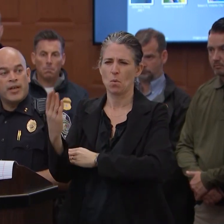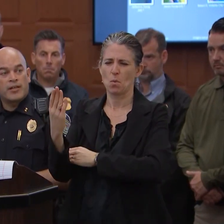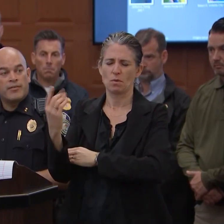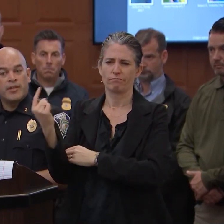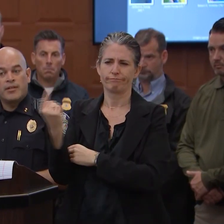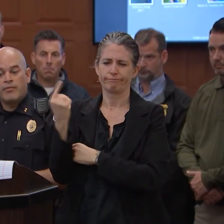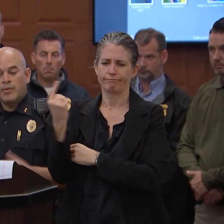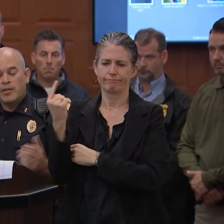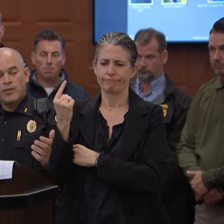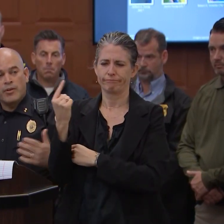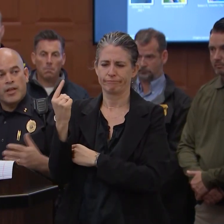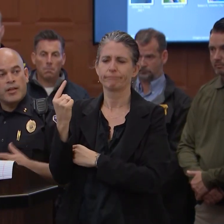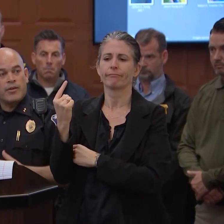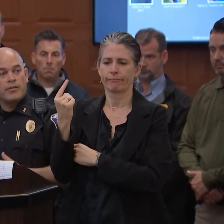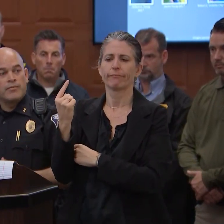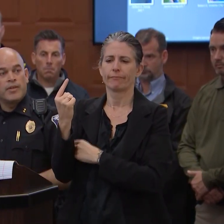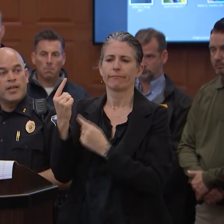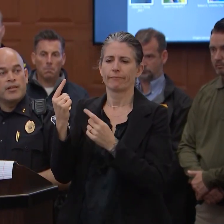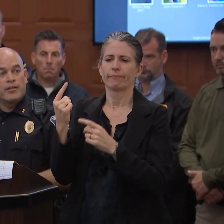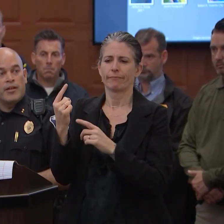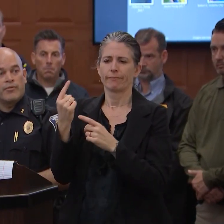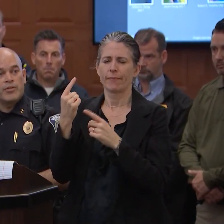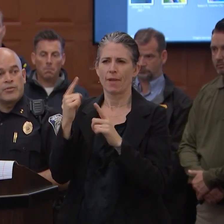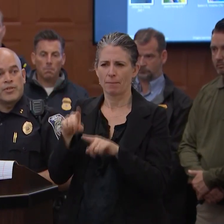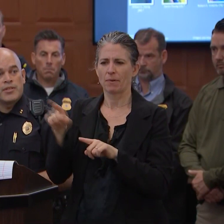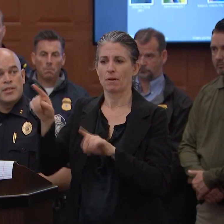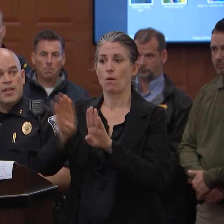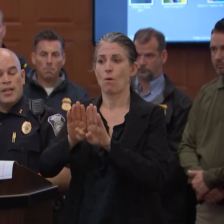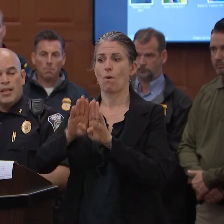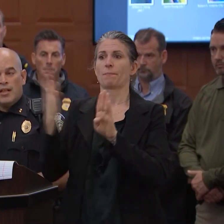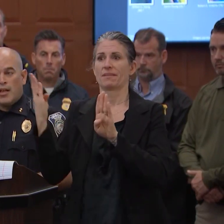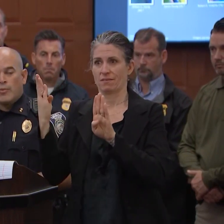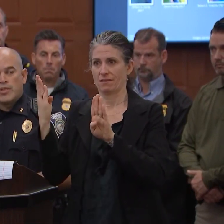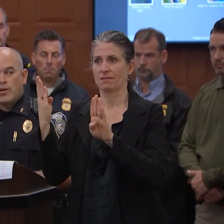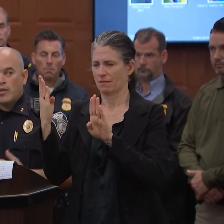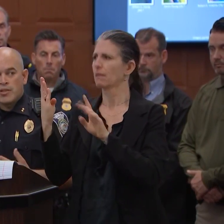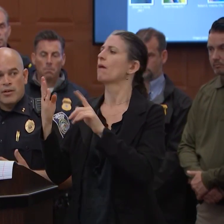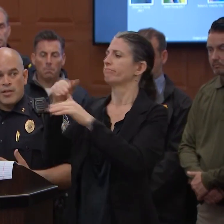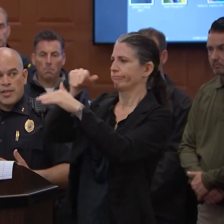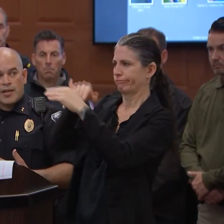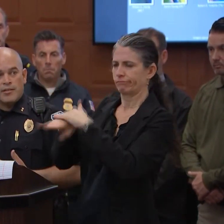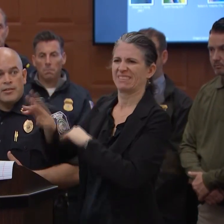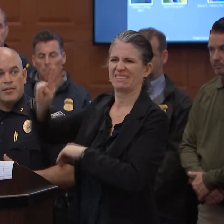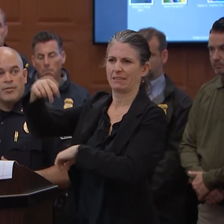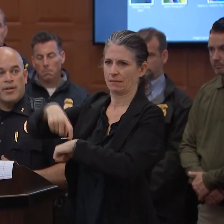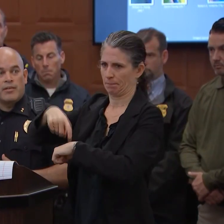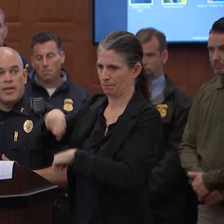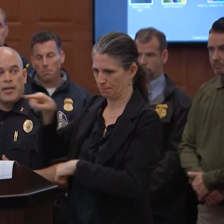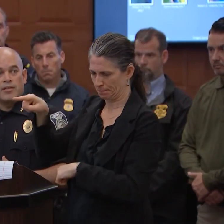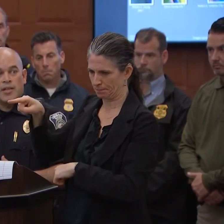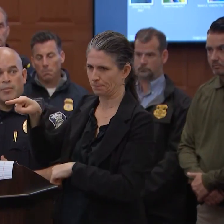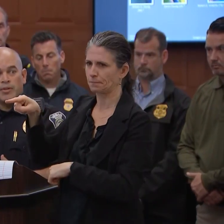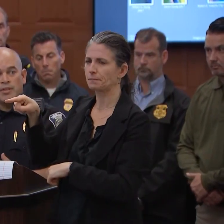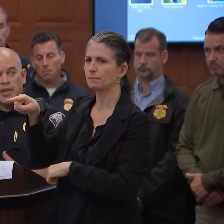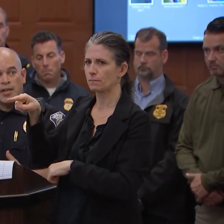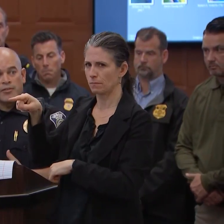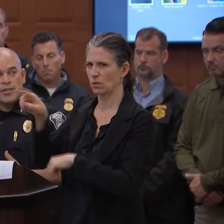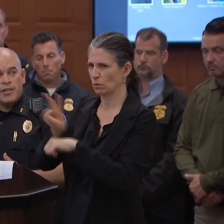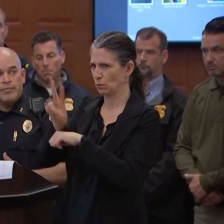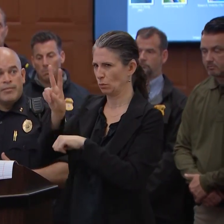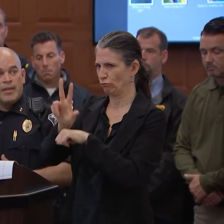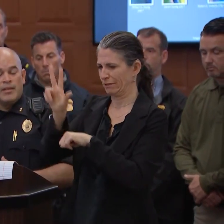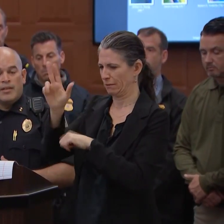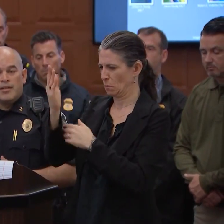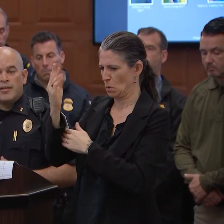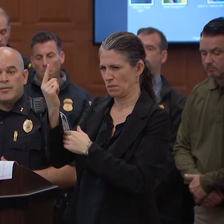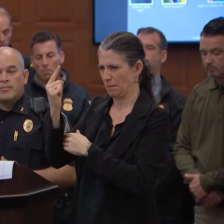and we activated everybody to go to that area and got other resources. I was in constant contact with the state police tactical